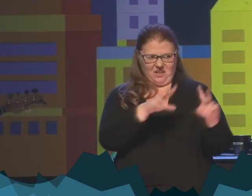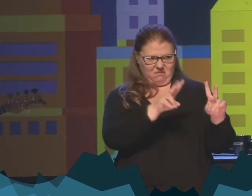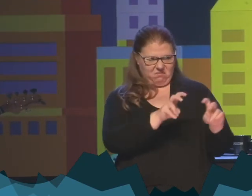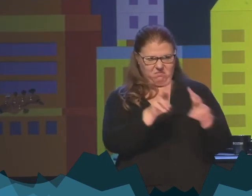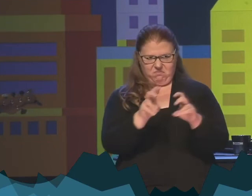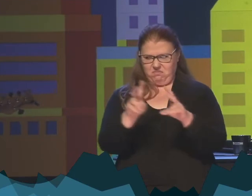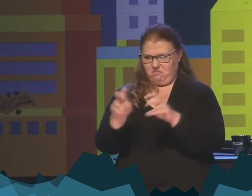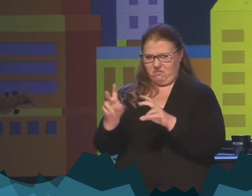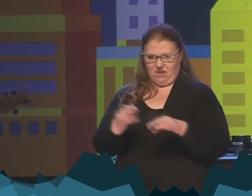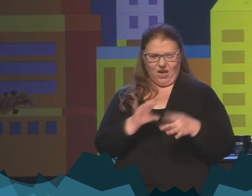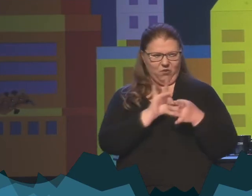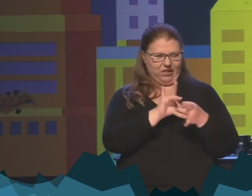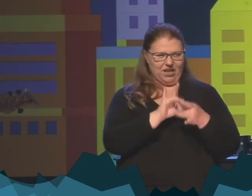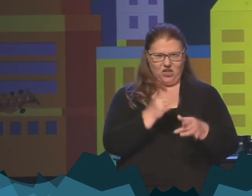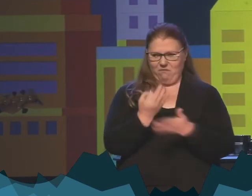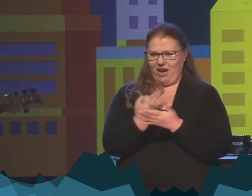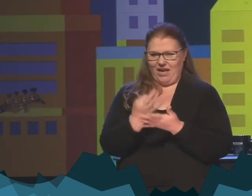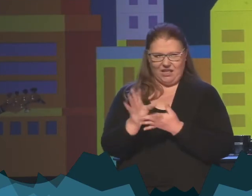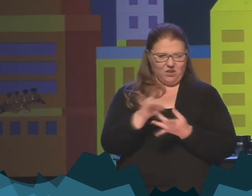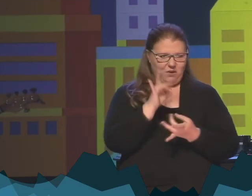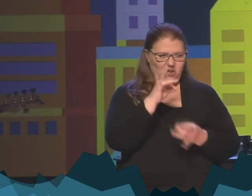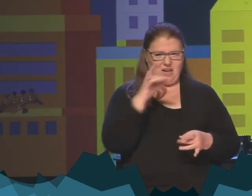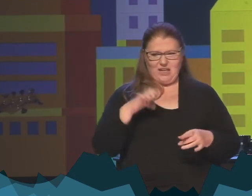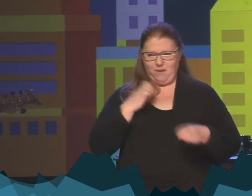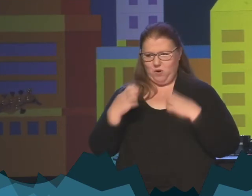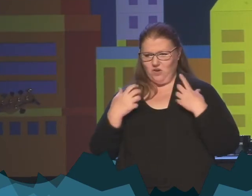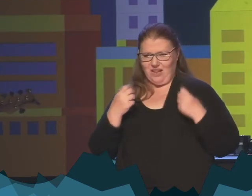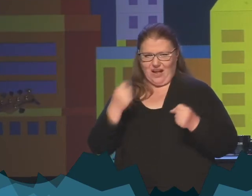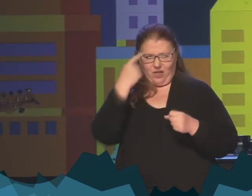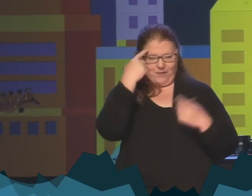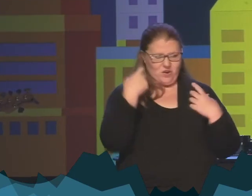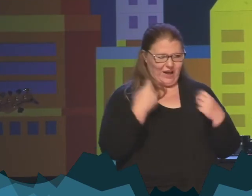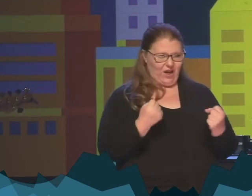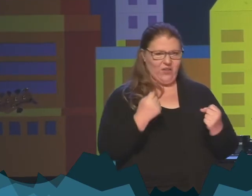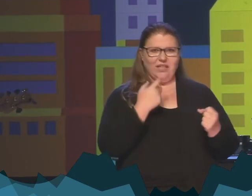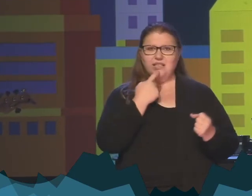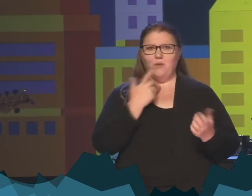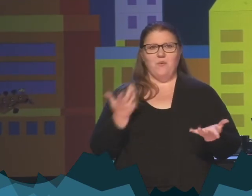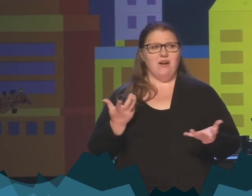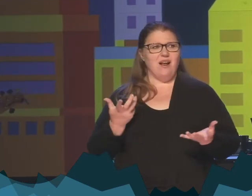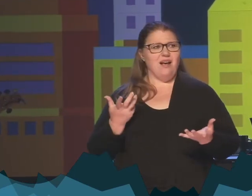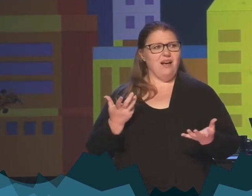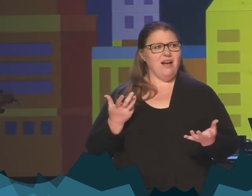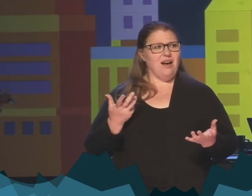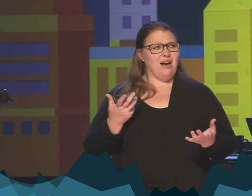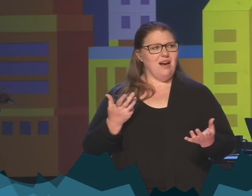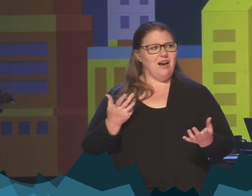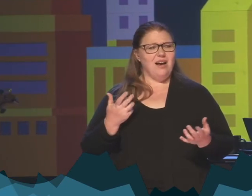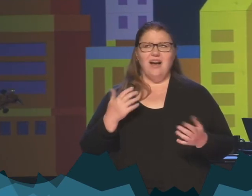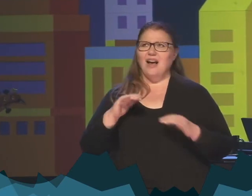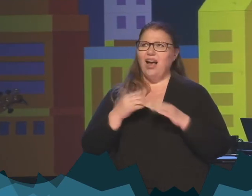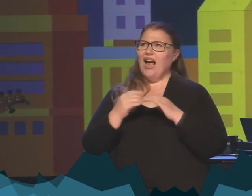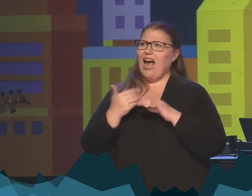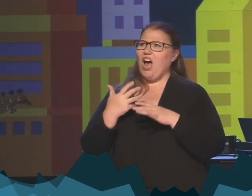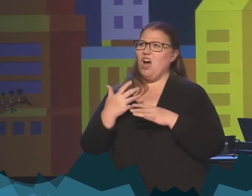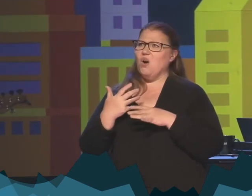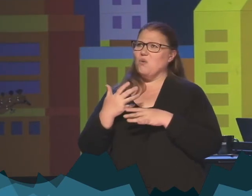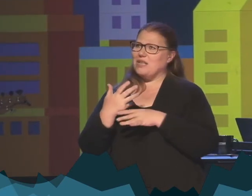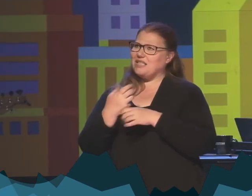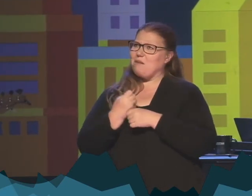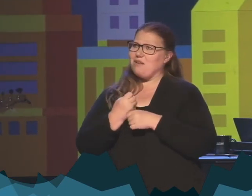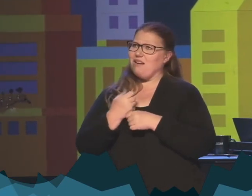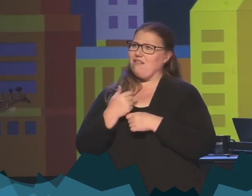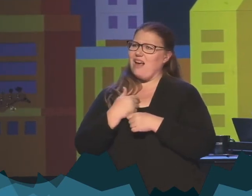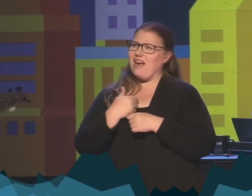your finances, your spirituality, your emotional health, your mental health, and just say, like, how receptive am I to God's presence